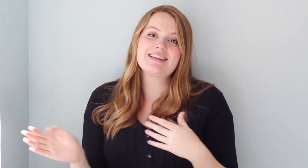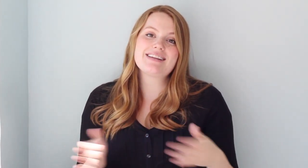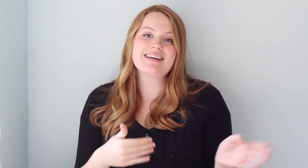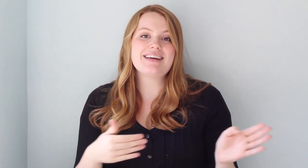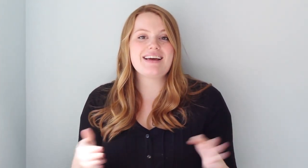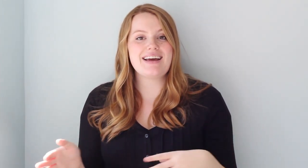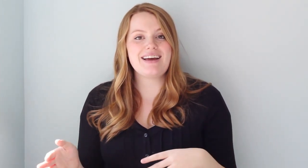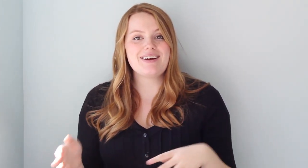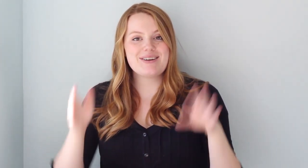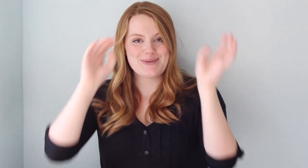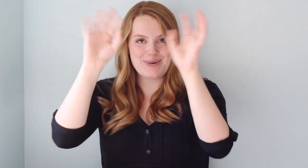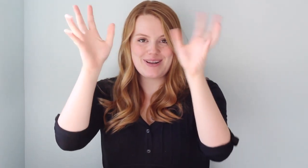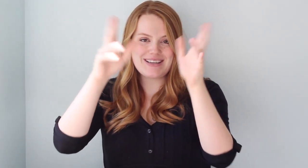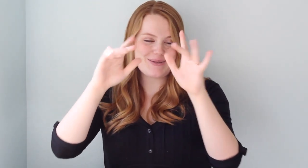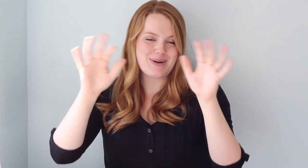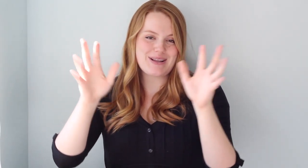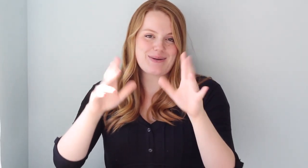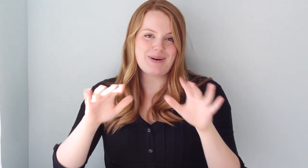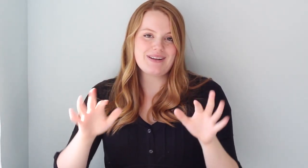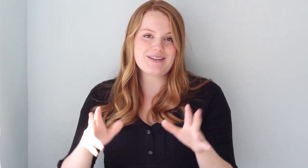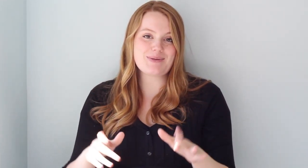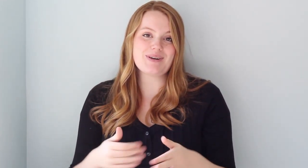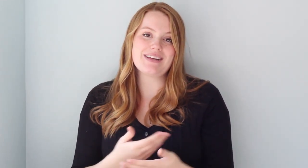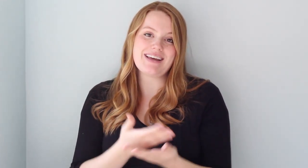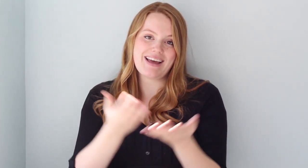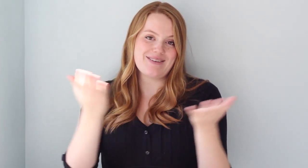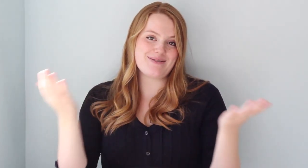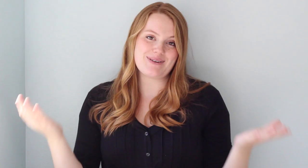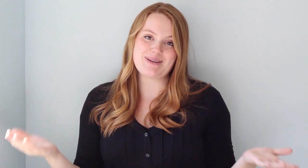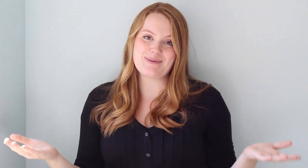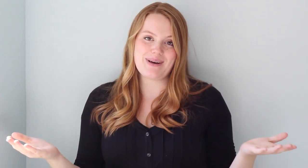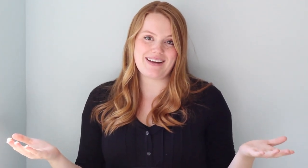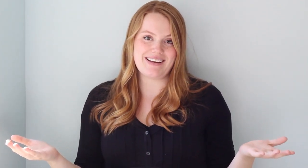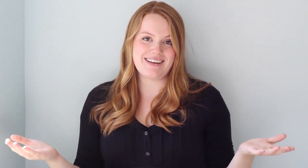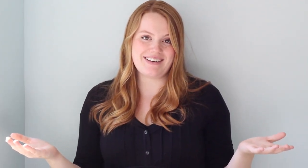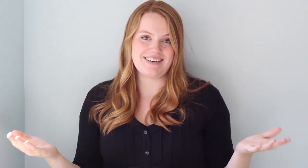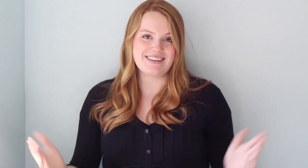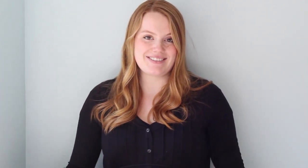in the air. Whirly, twirly, whirly, twirly everywhere.